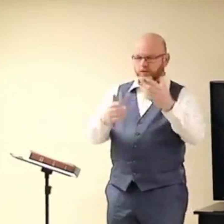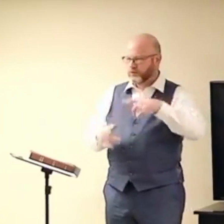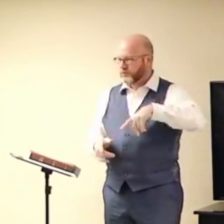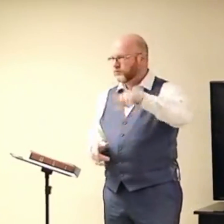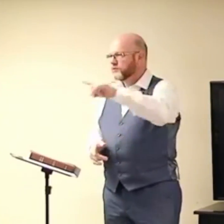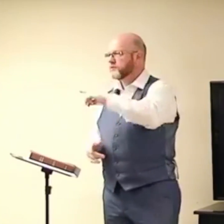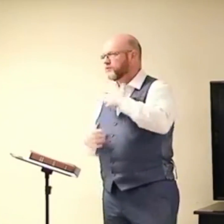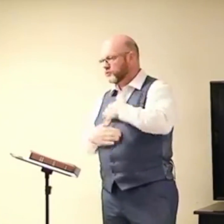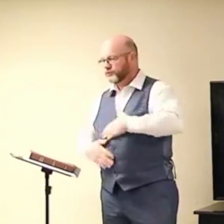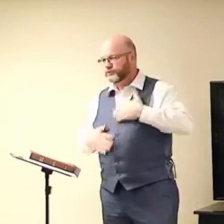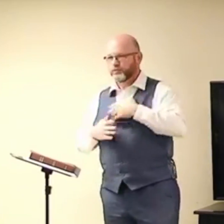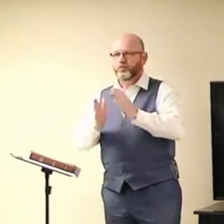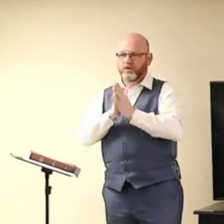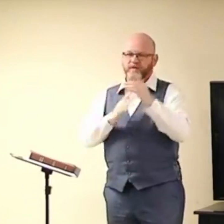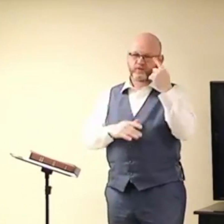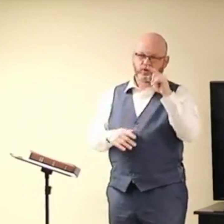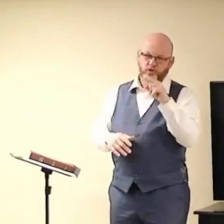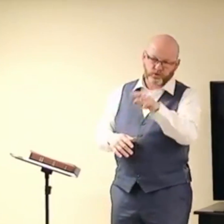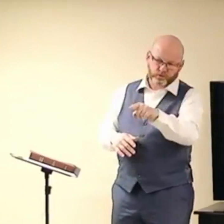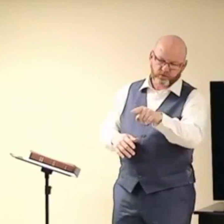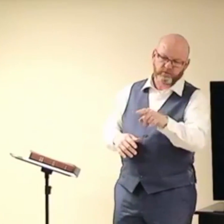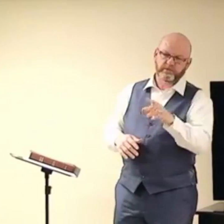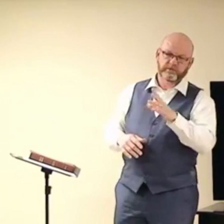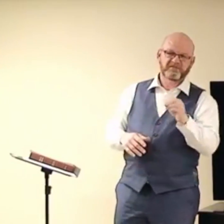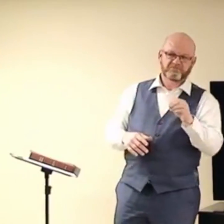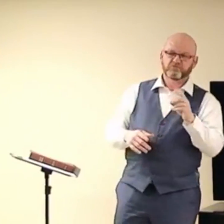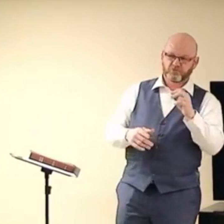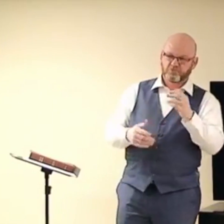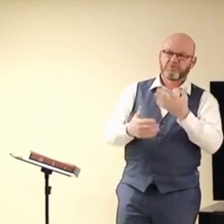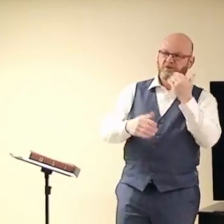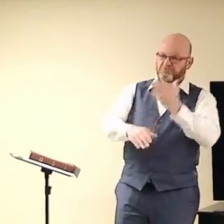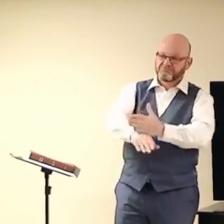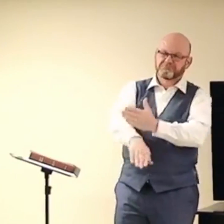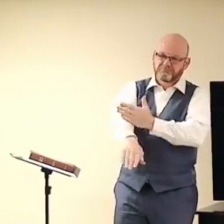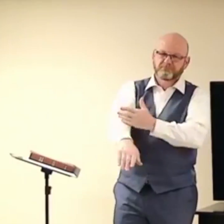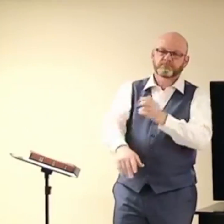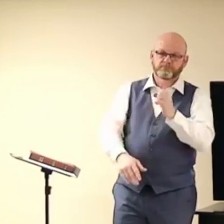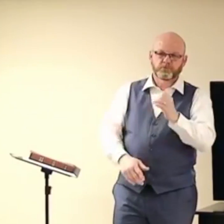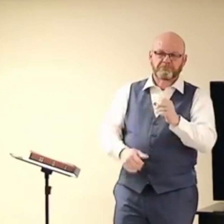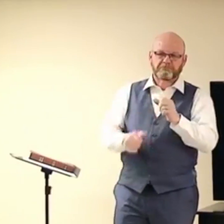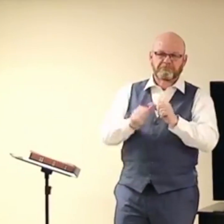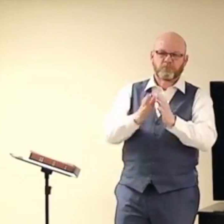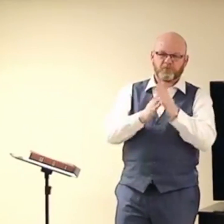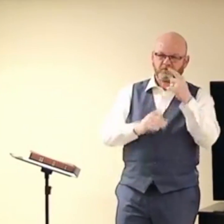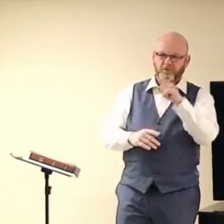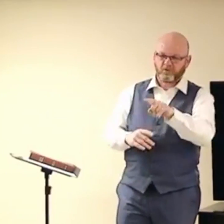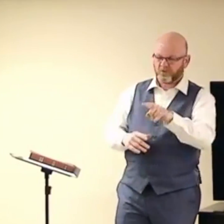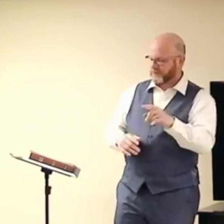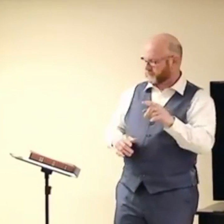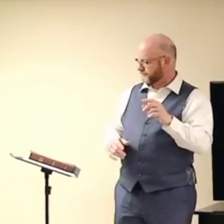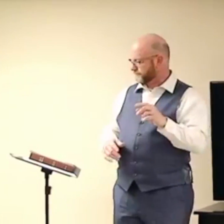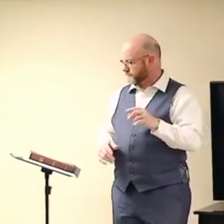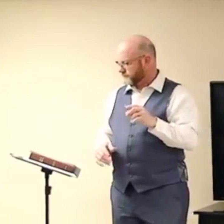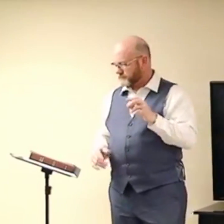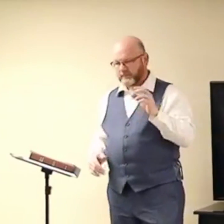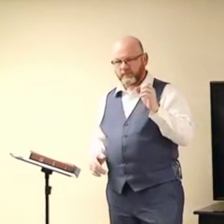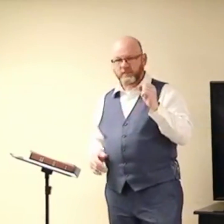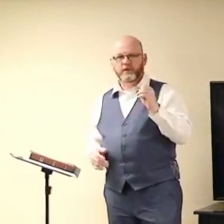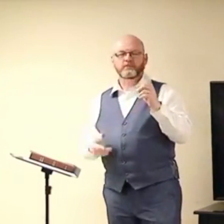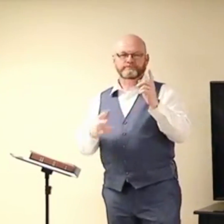We're very thankful that she's feeling better. And we really appreciate all of your prayers for her. And we could feel